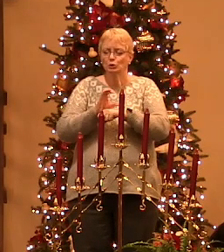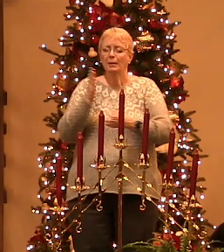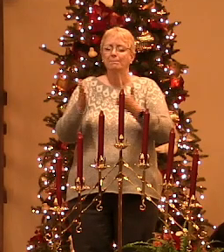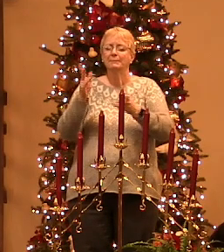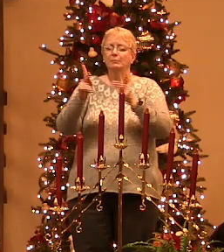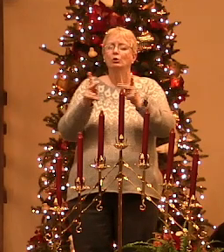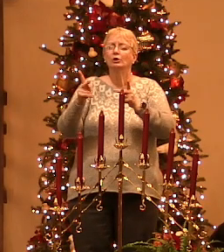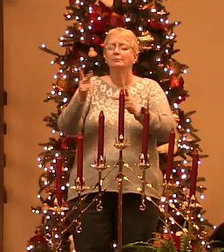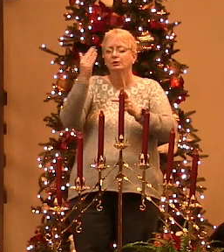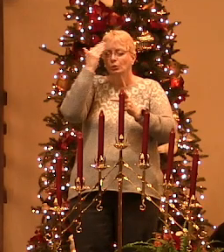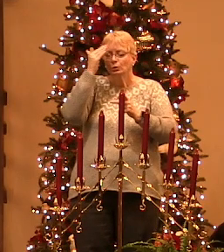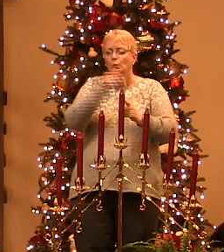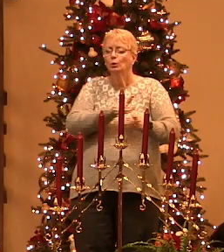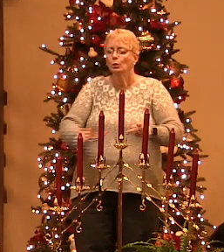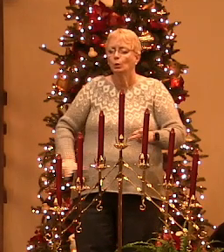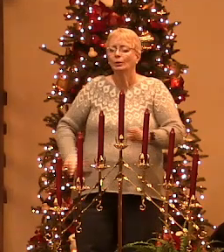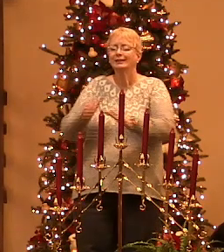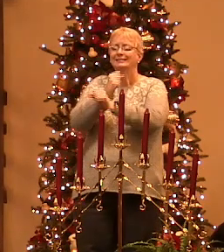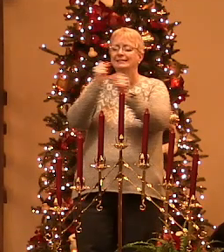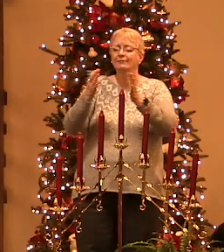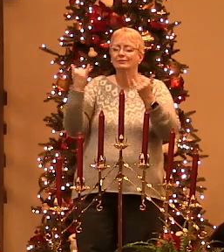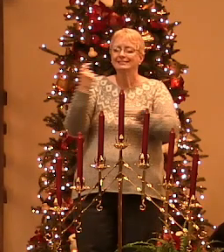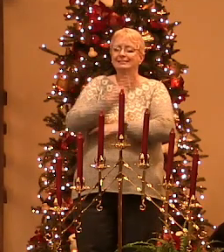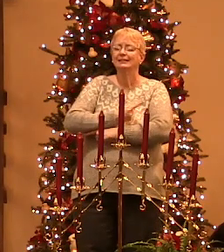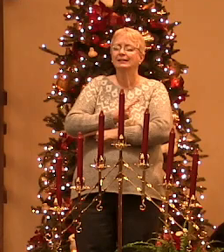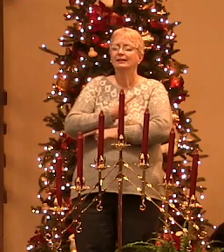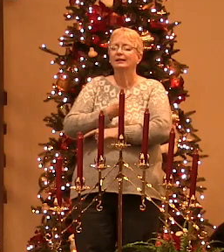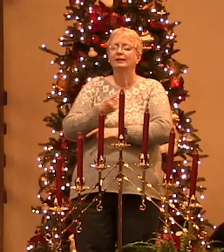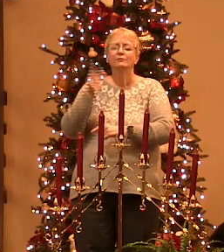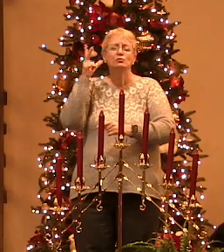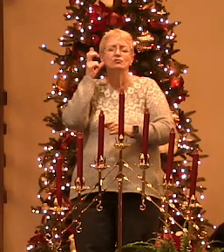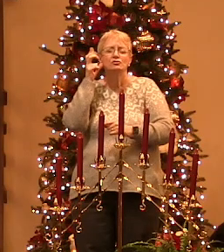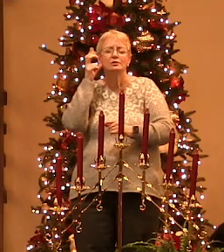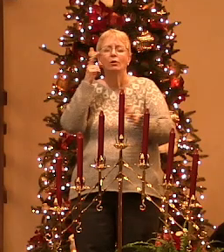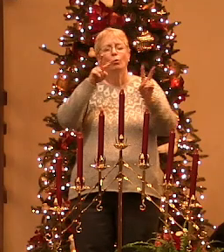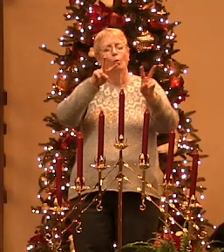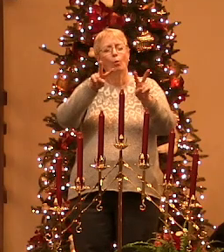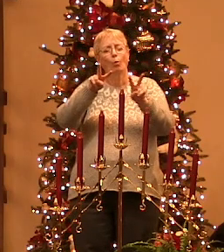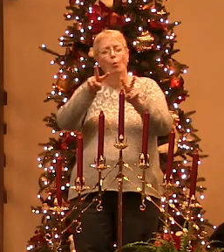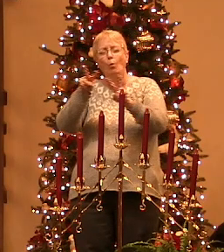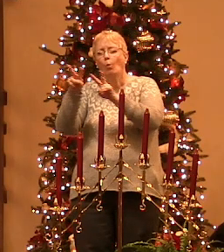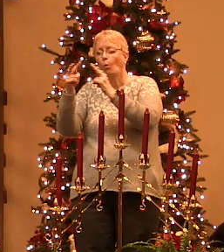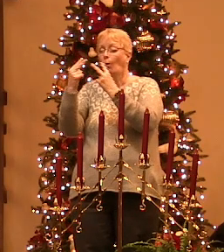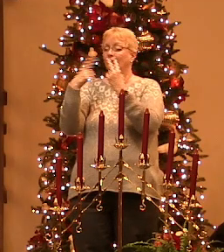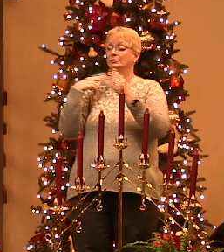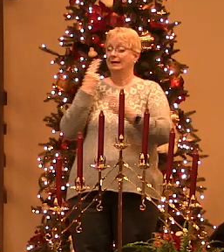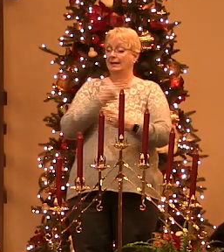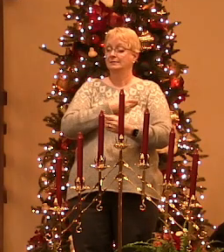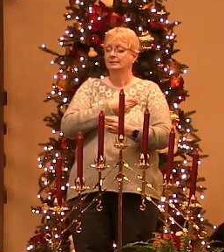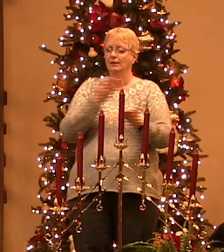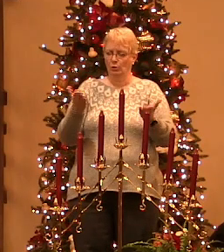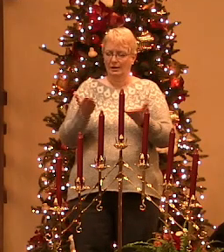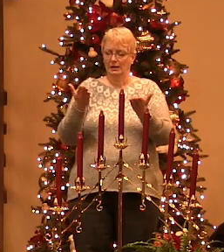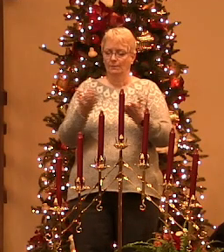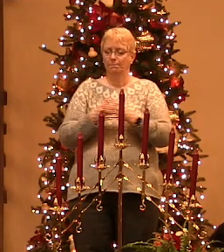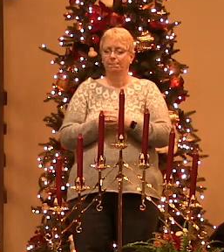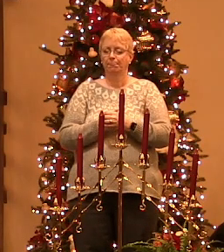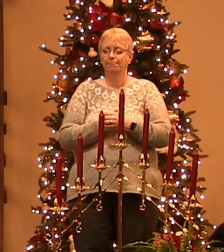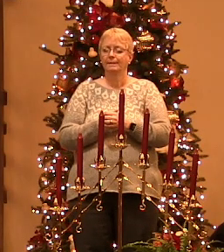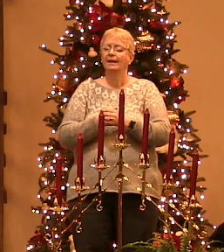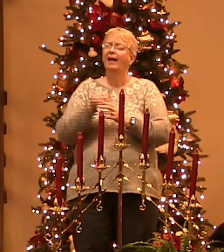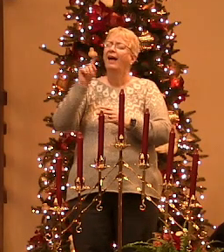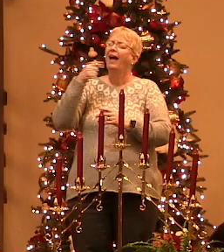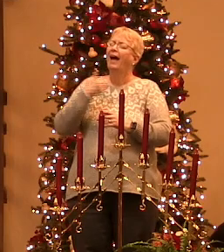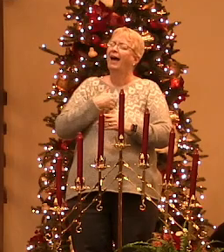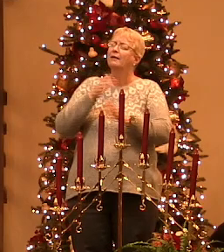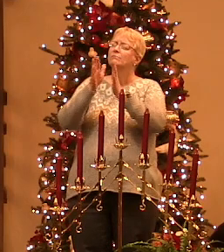as Lord and Savior today, who are listening, who are watching, who are present here. And I pray